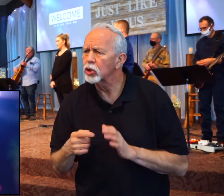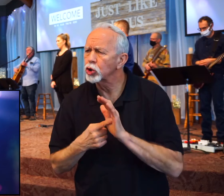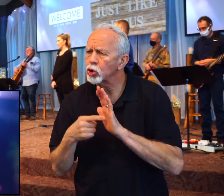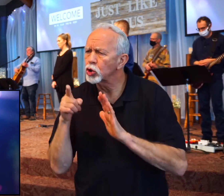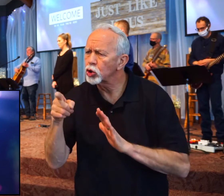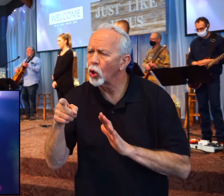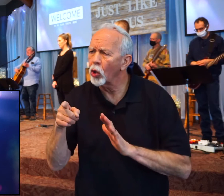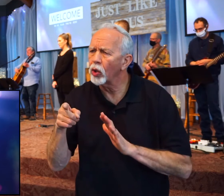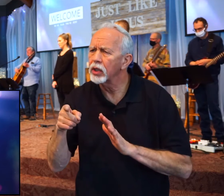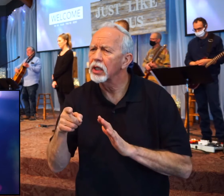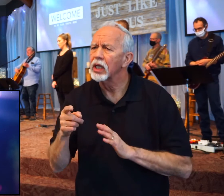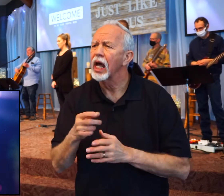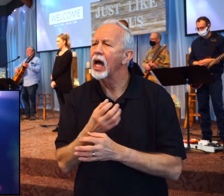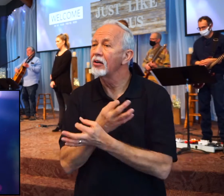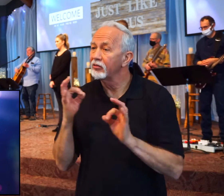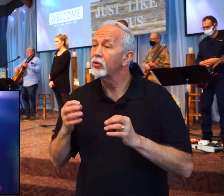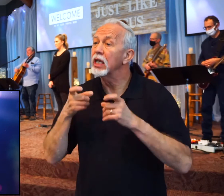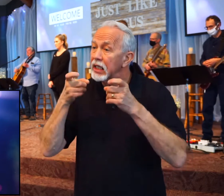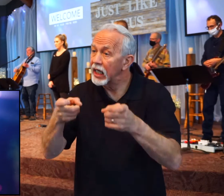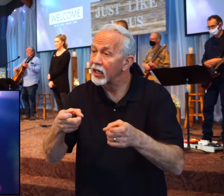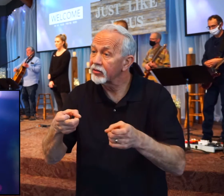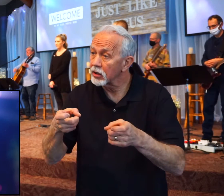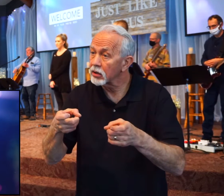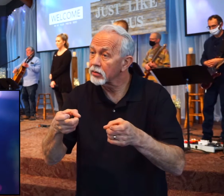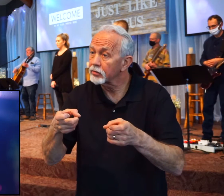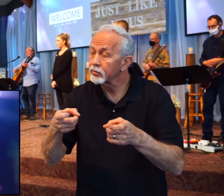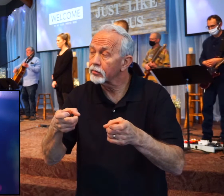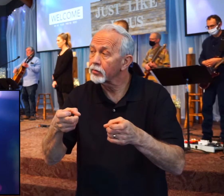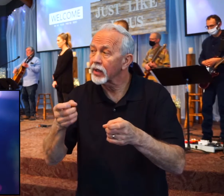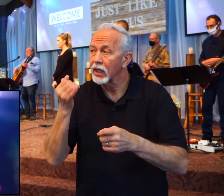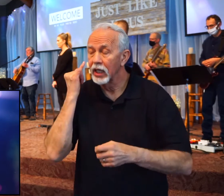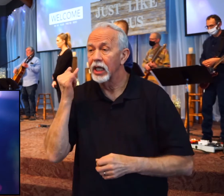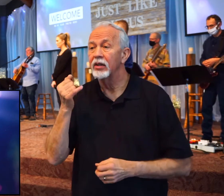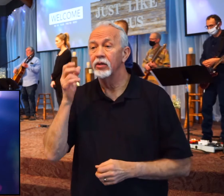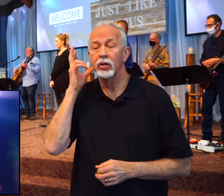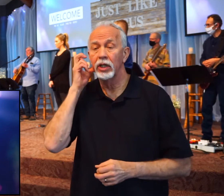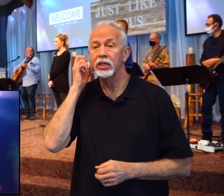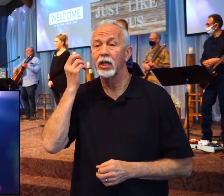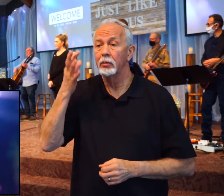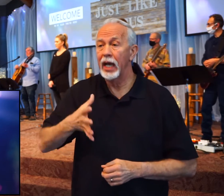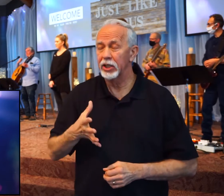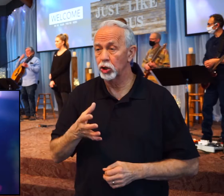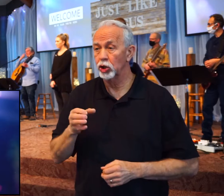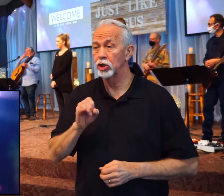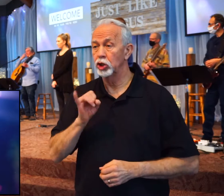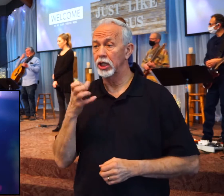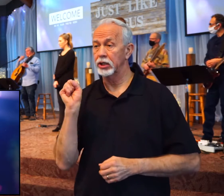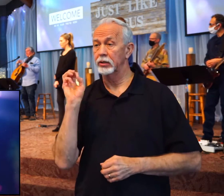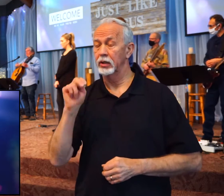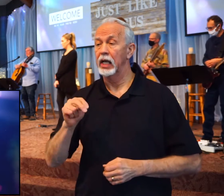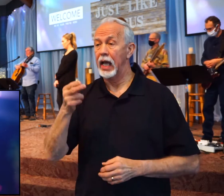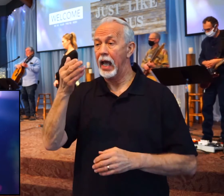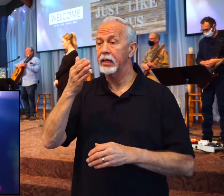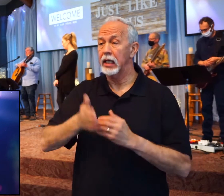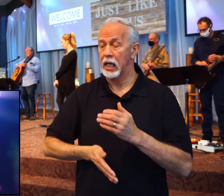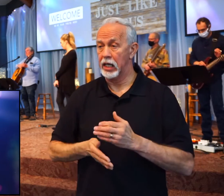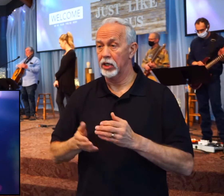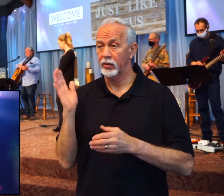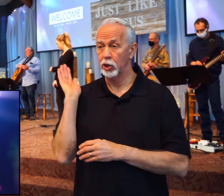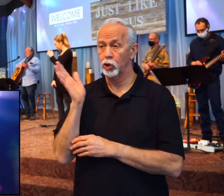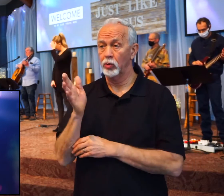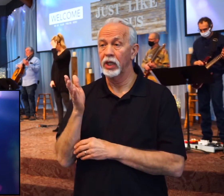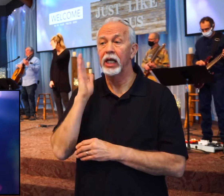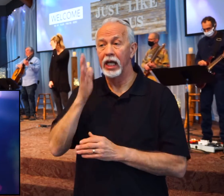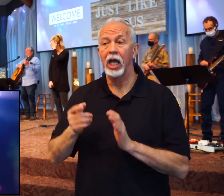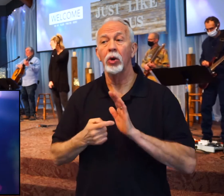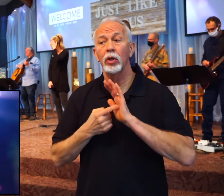a free gift instead. And if you listen, Pastor Jason, at the end of his sermon, he's going to reveal